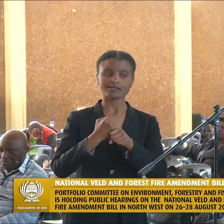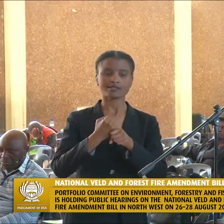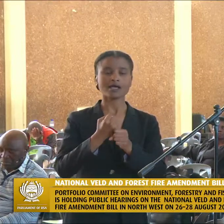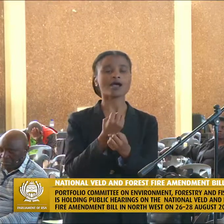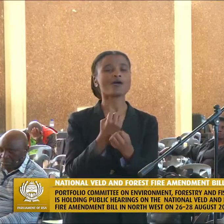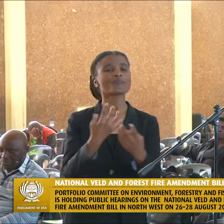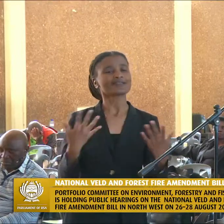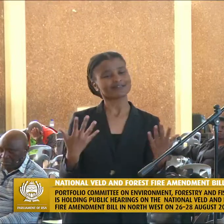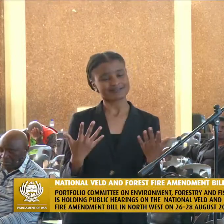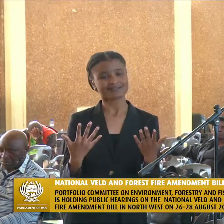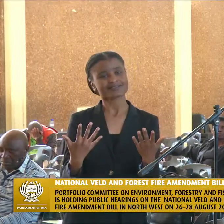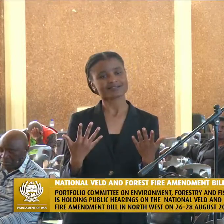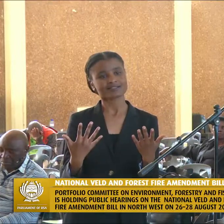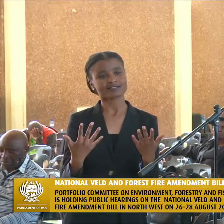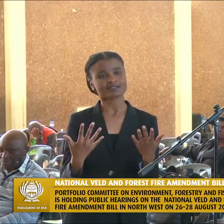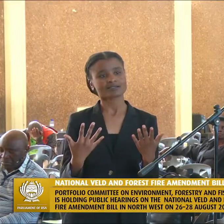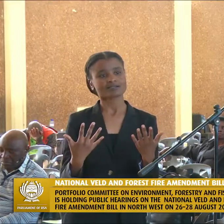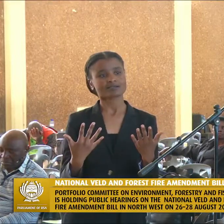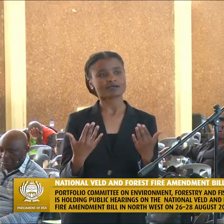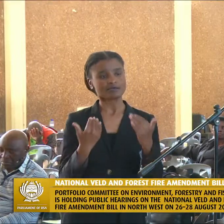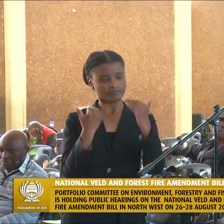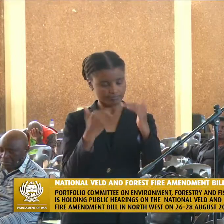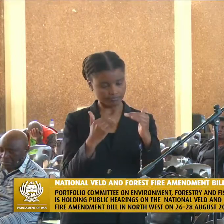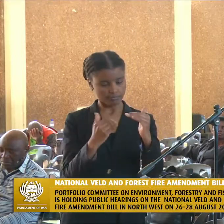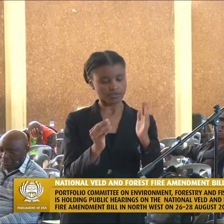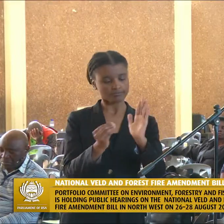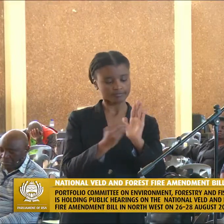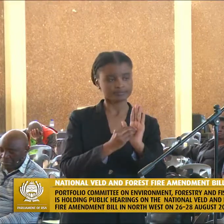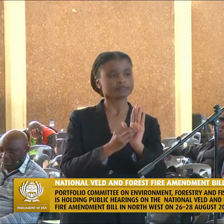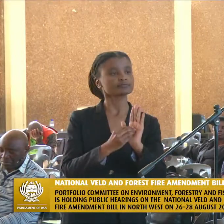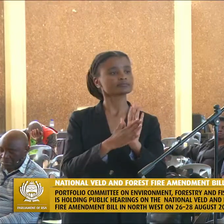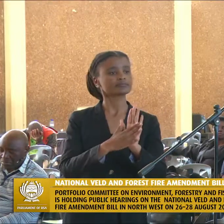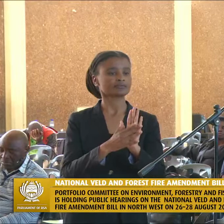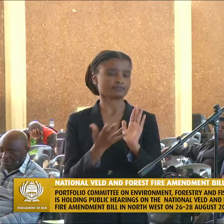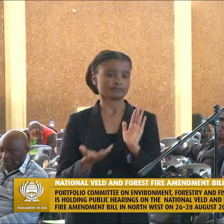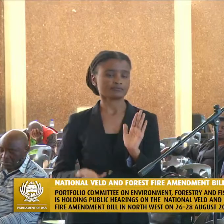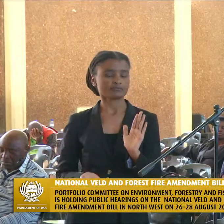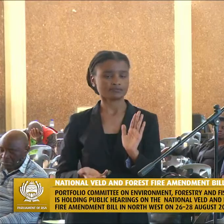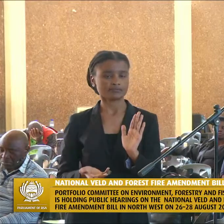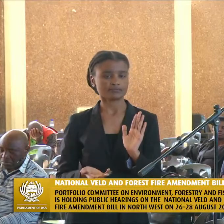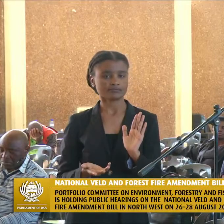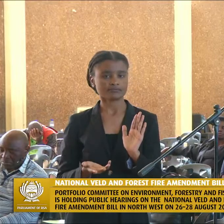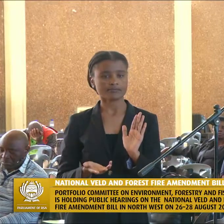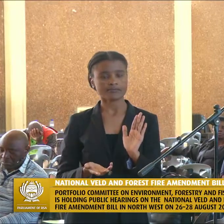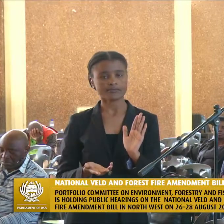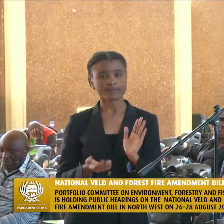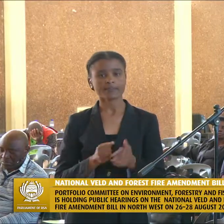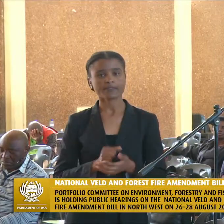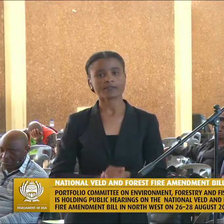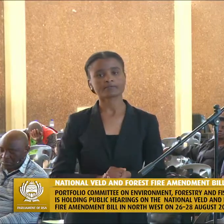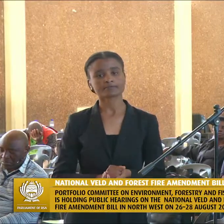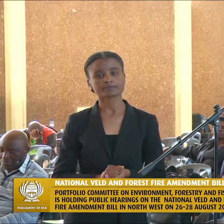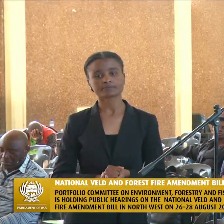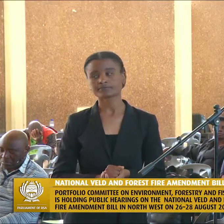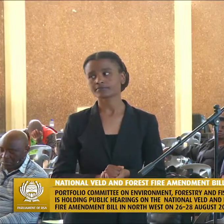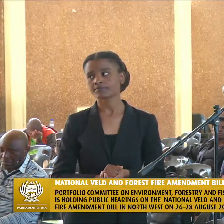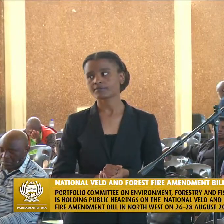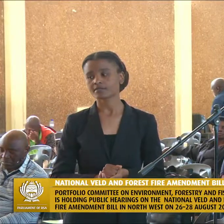is set to the people maybe who have didn't who didn't